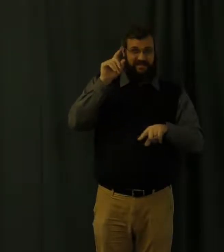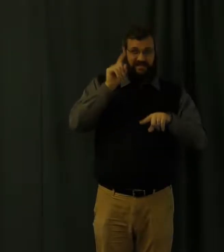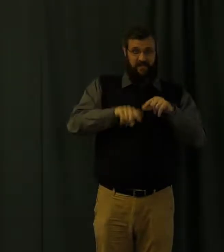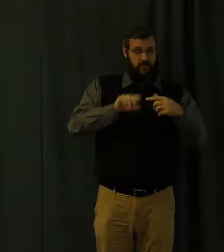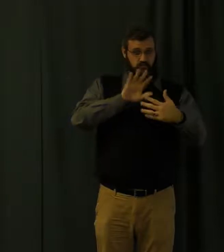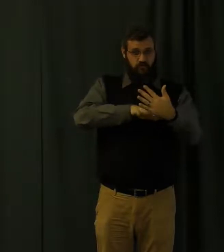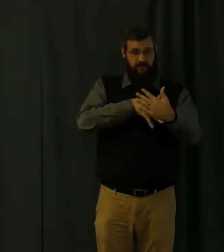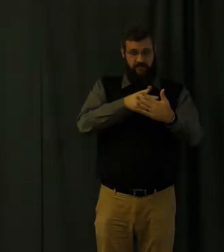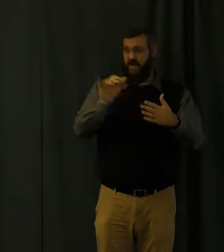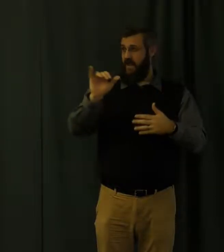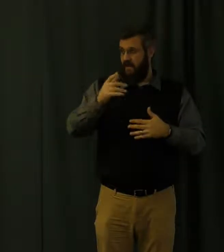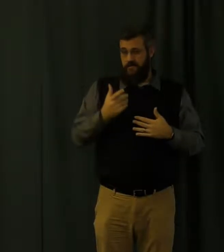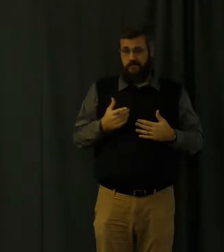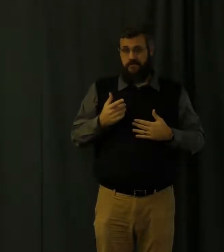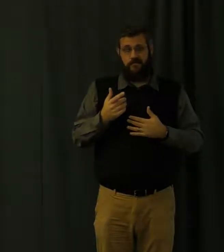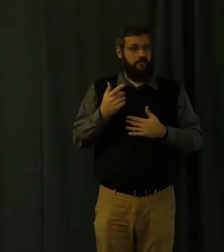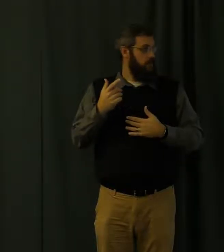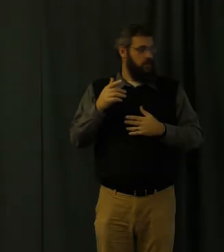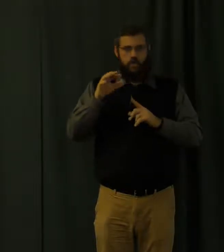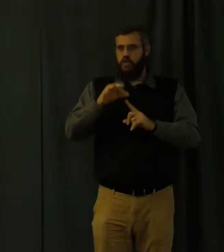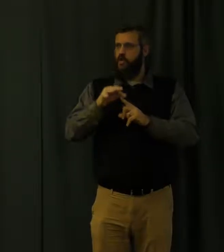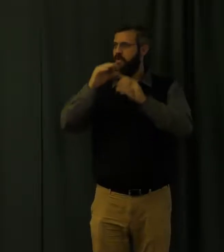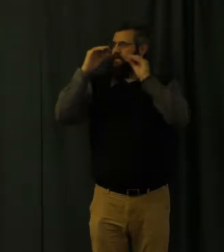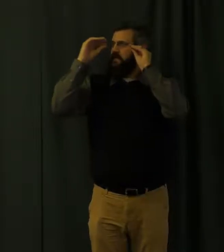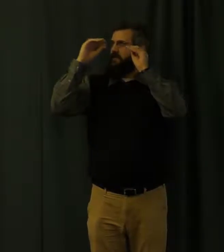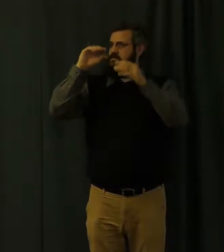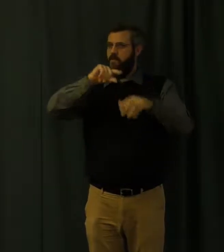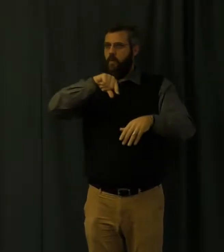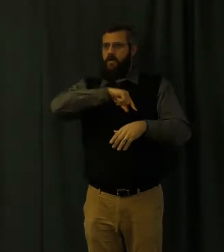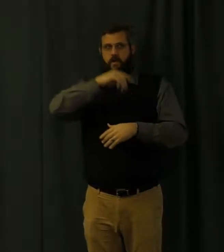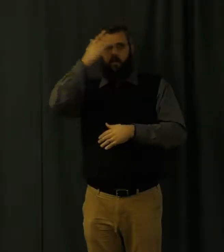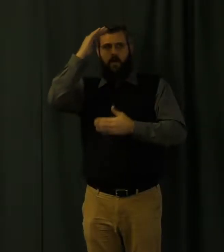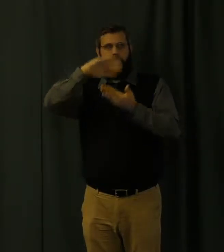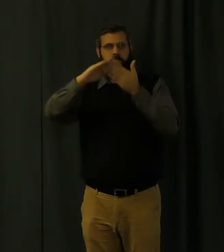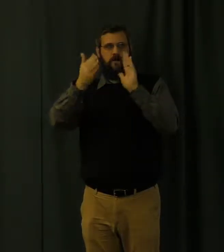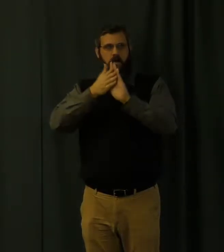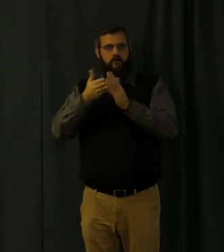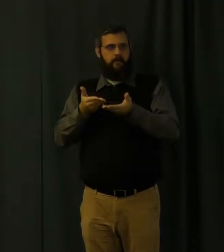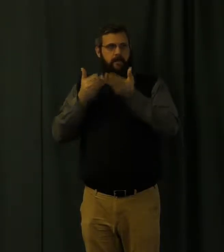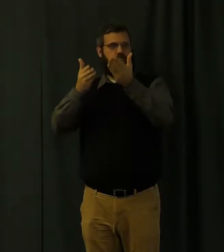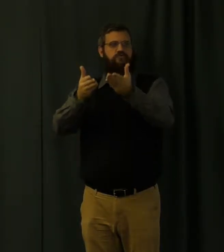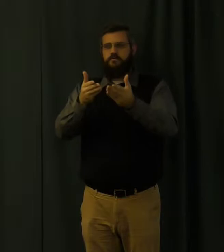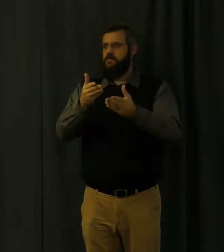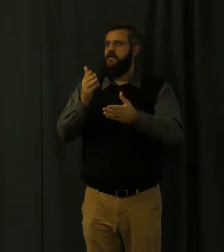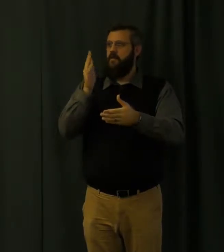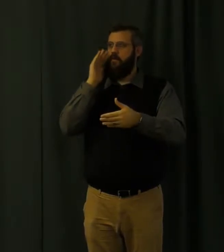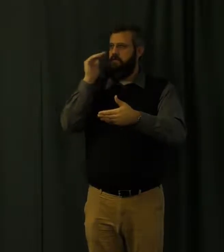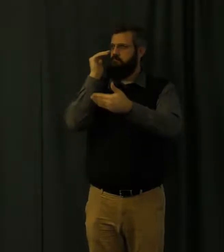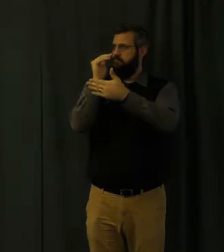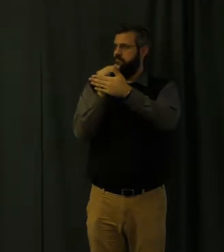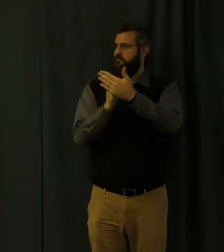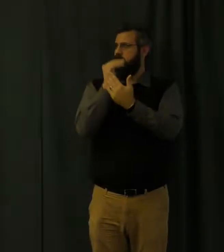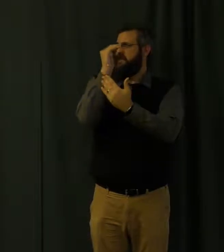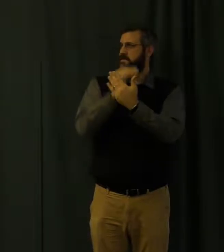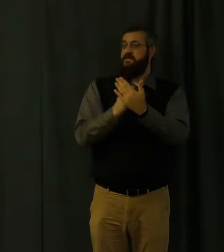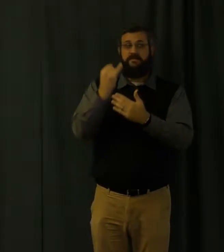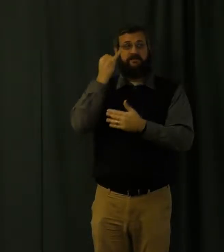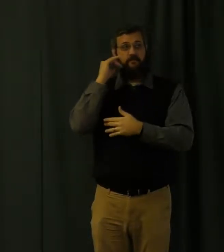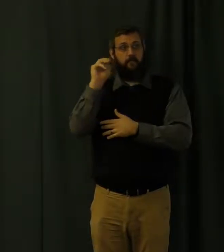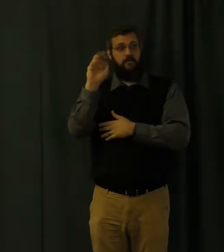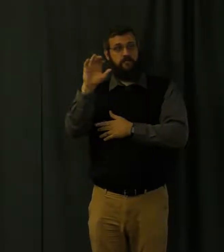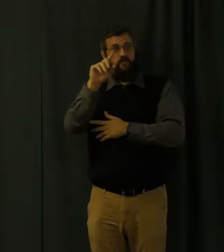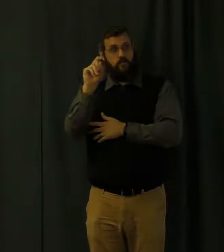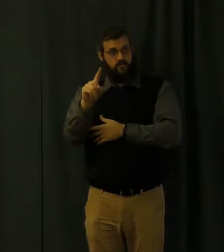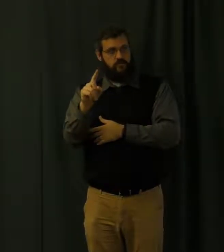graphable, such as what are the unique teaching qualities that make this teacher worthy of being Teacher of the Year, it just lists them. But if it's a multiple choice question, it'll graph it for you